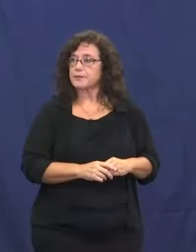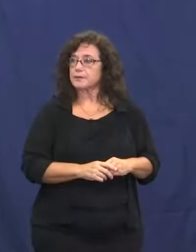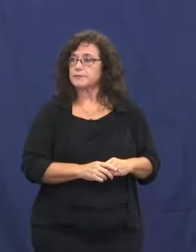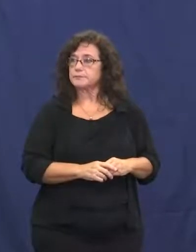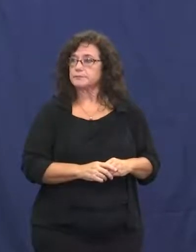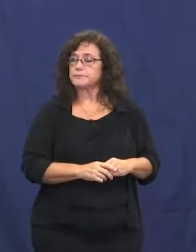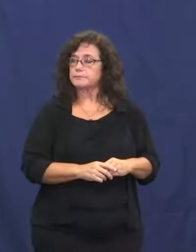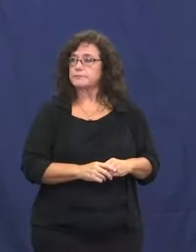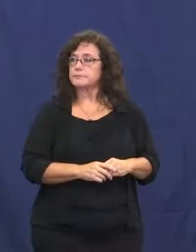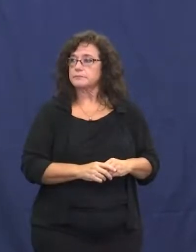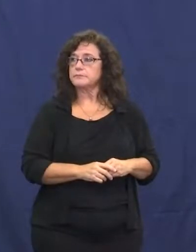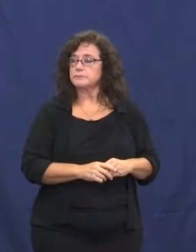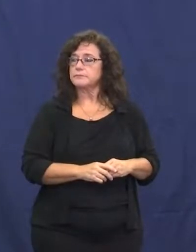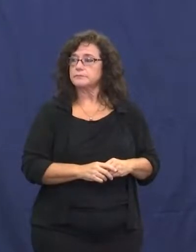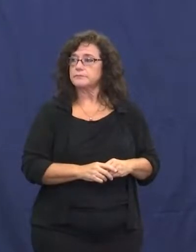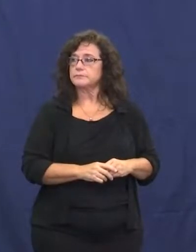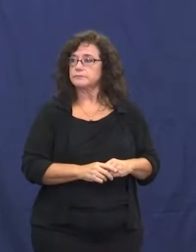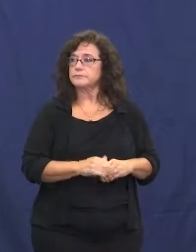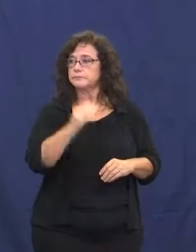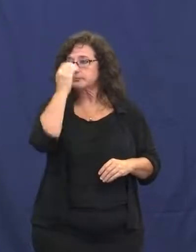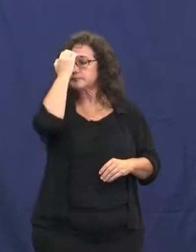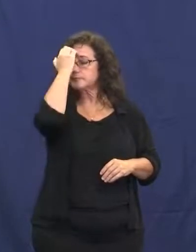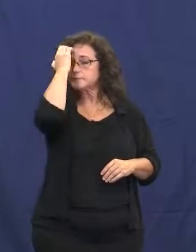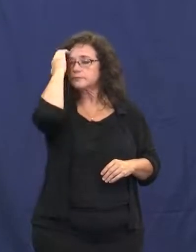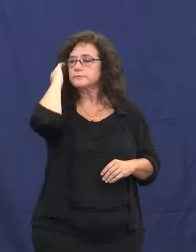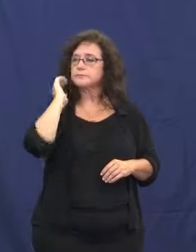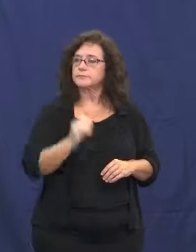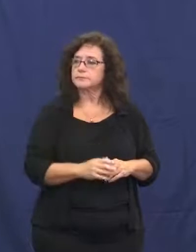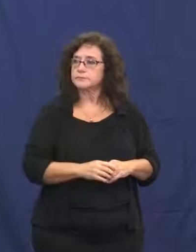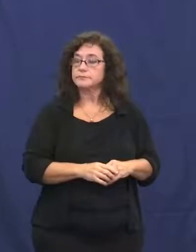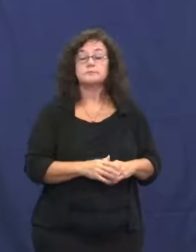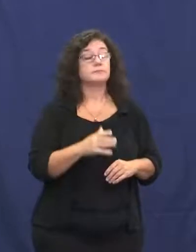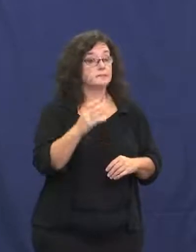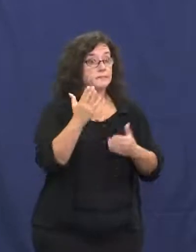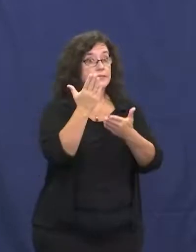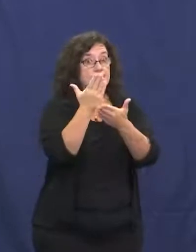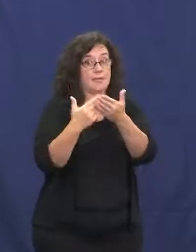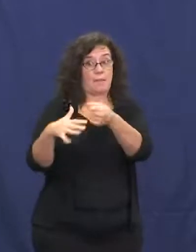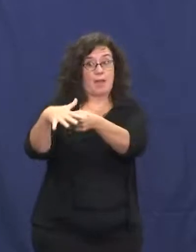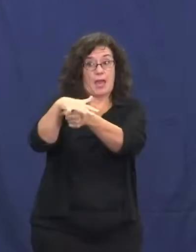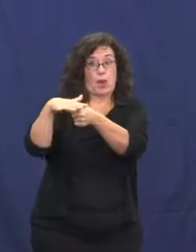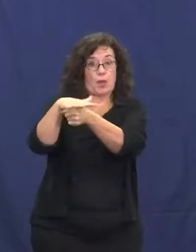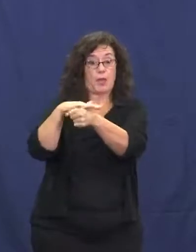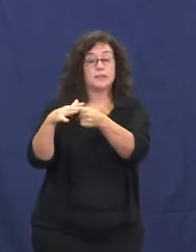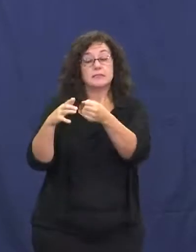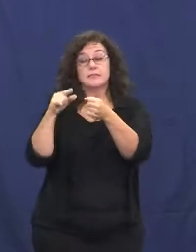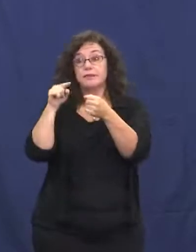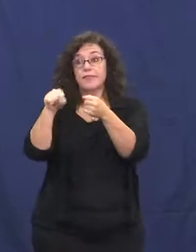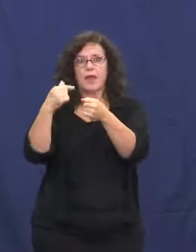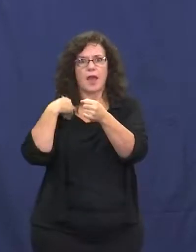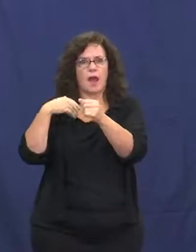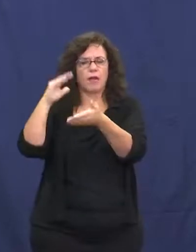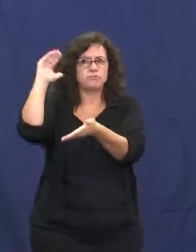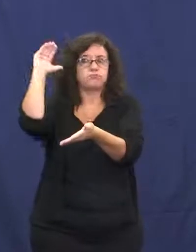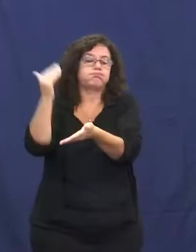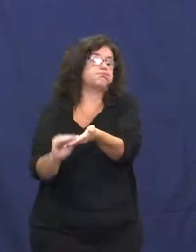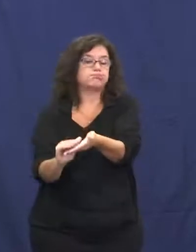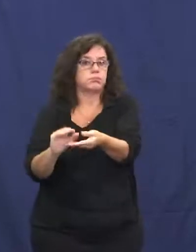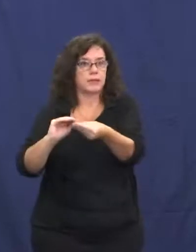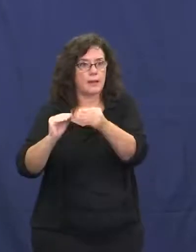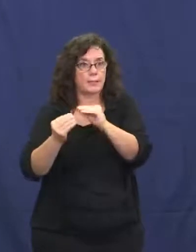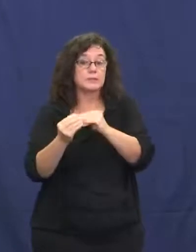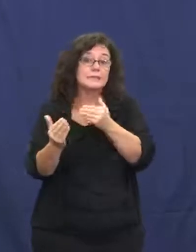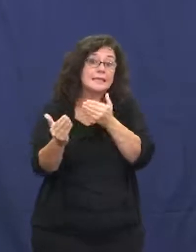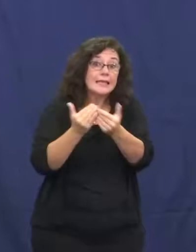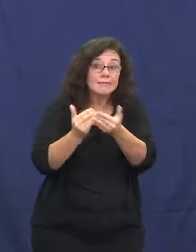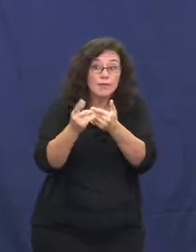Some have a very sustained, dramatic decrease. Even those high communities with high case